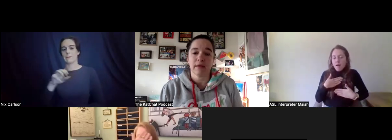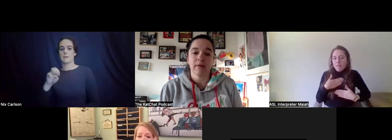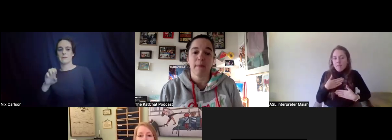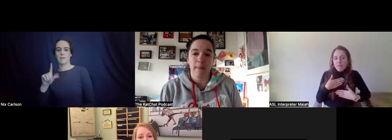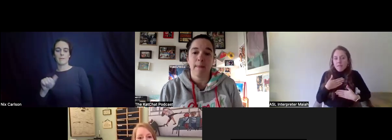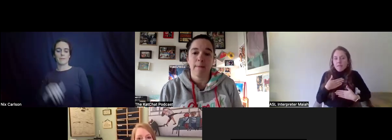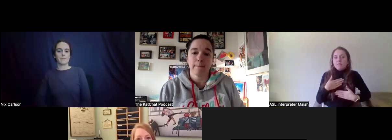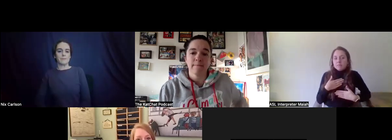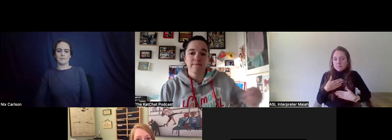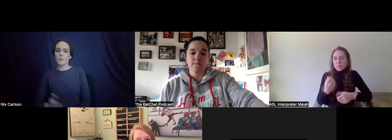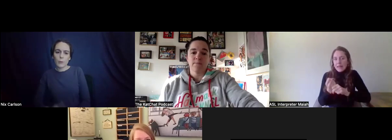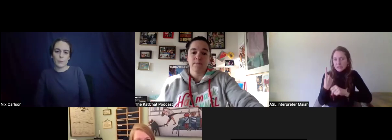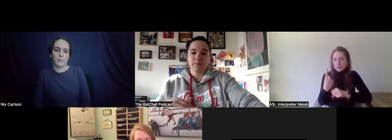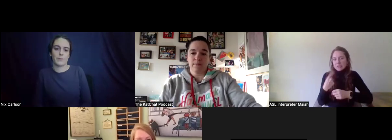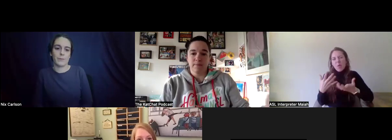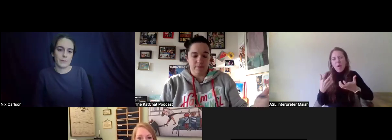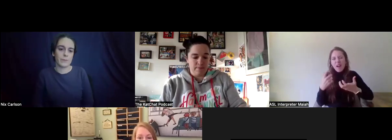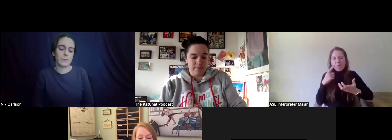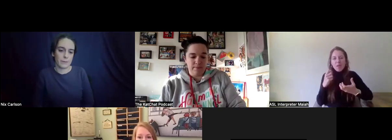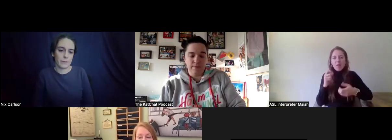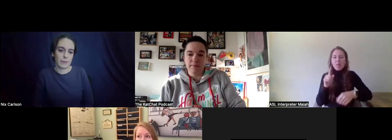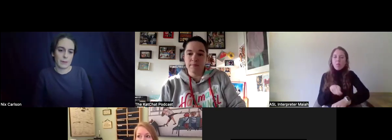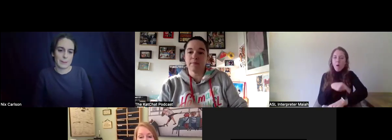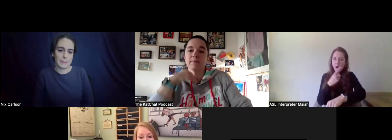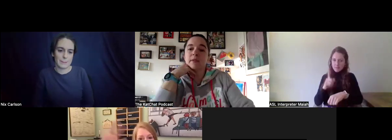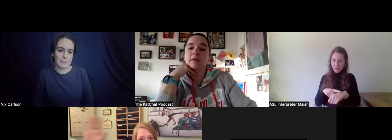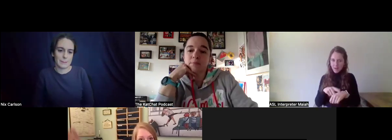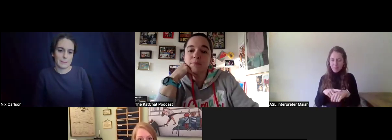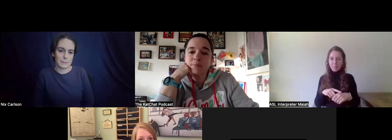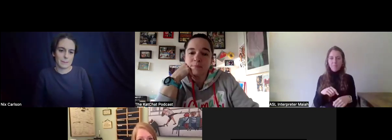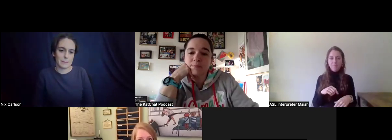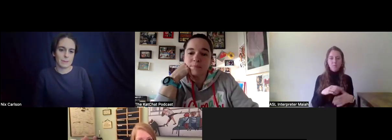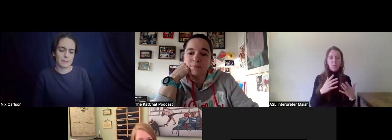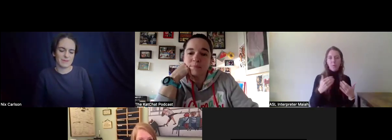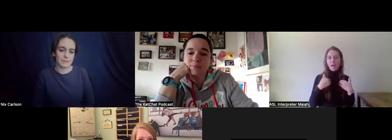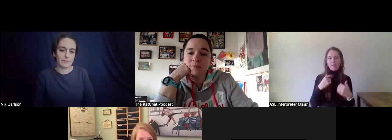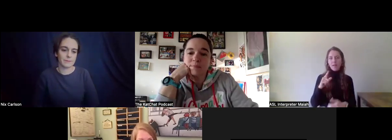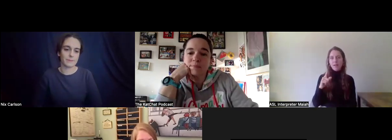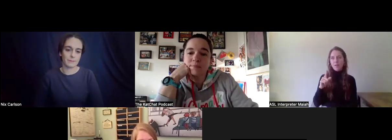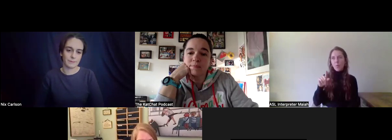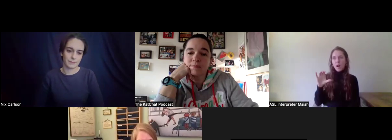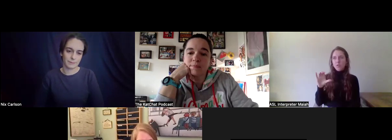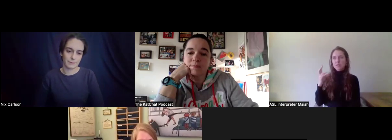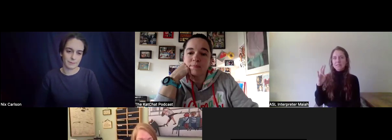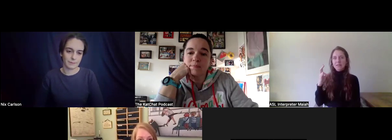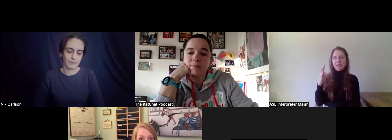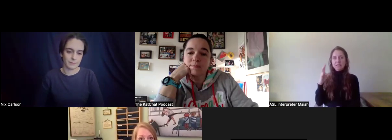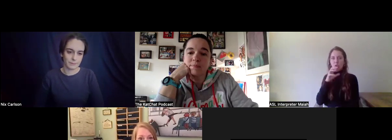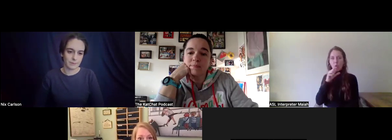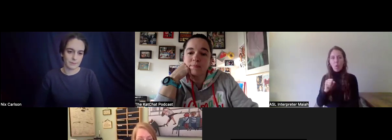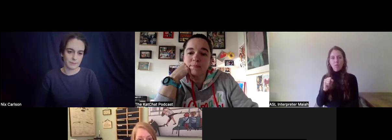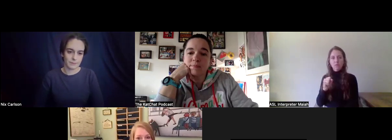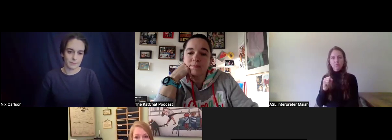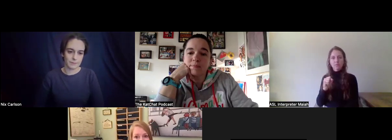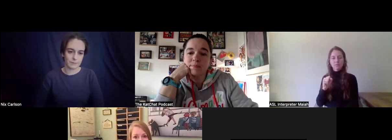for a long time because it just makes sense, right? So we have this 117-year-old legacy company, right? Where